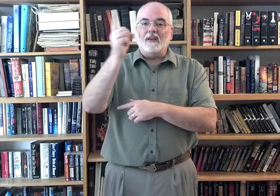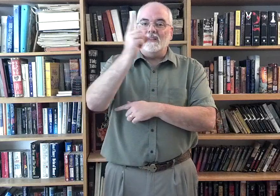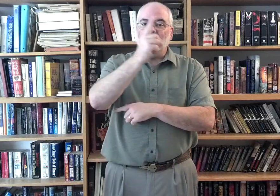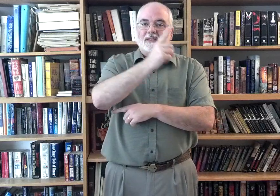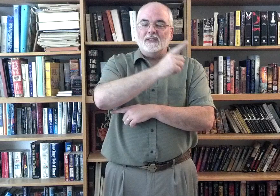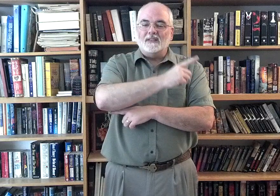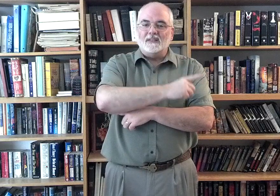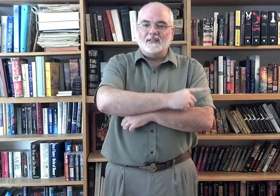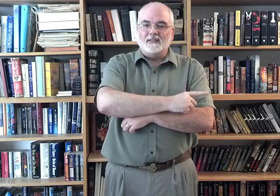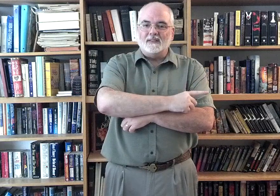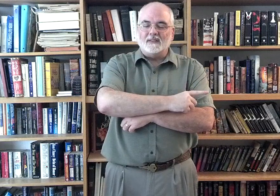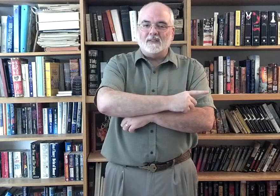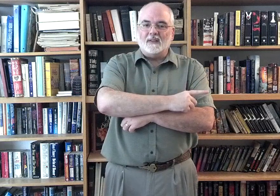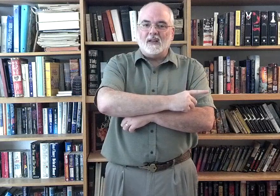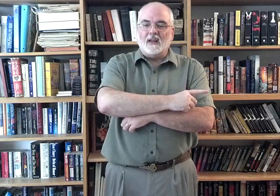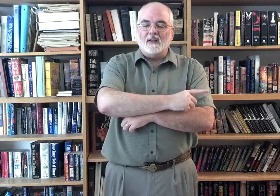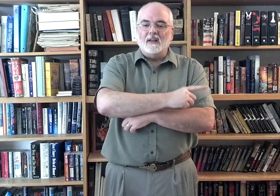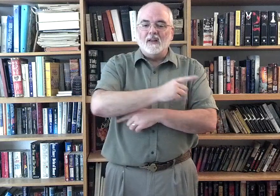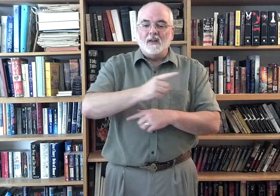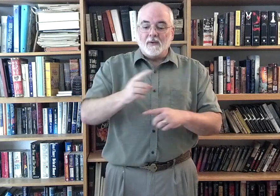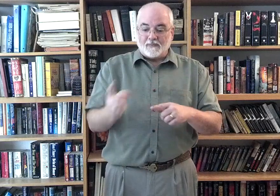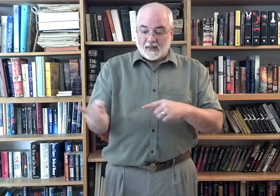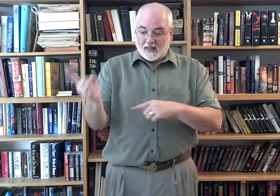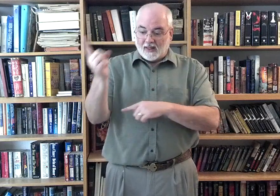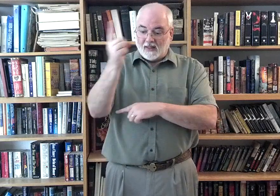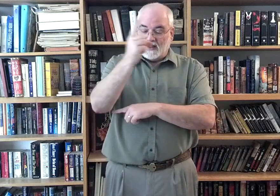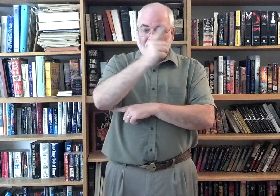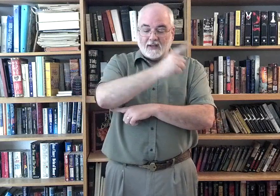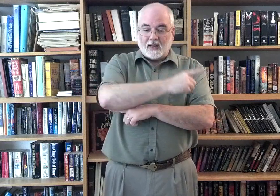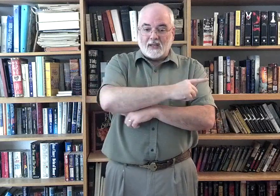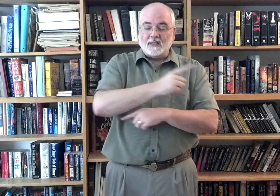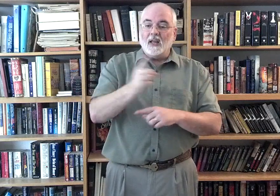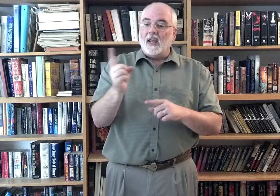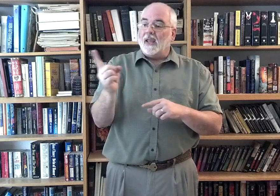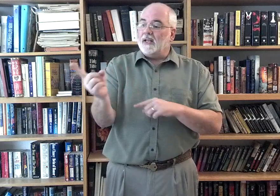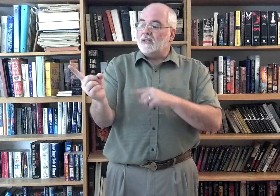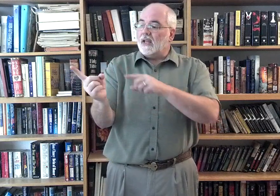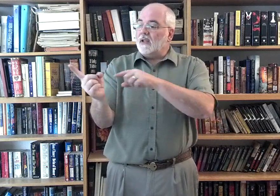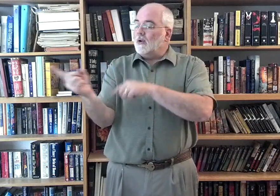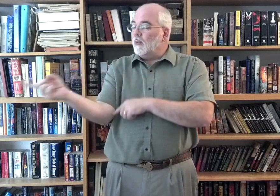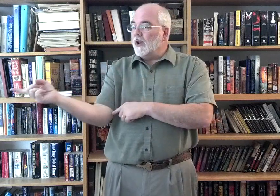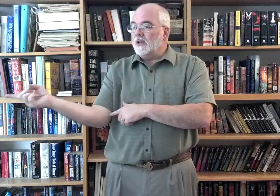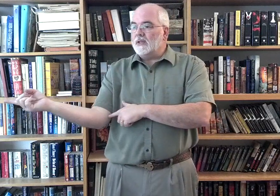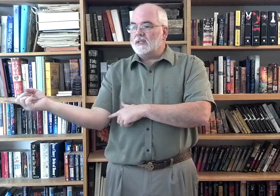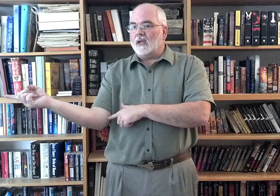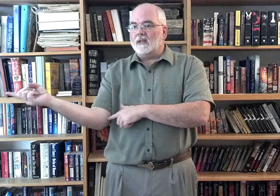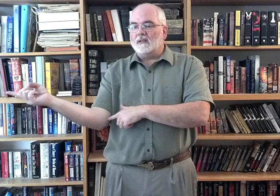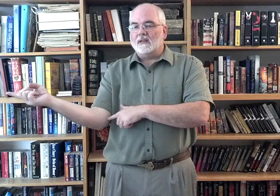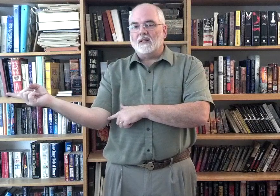days. Okay? The days. And it's like you're pointing to the sun coming